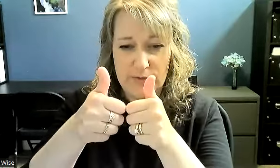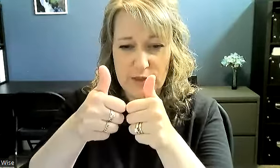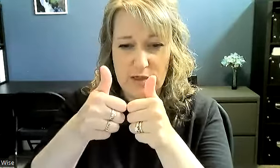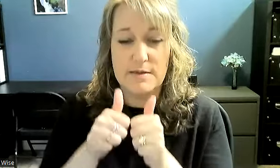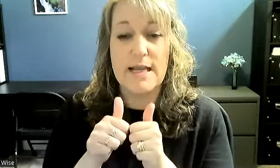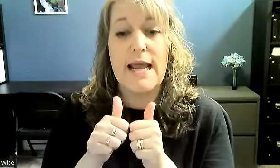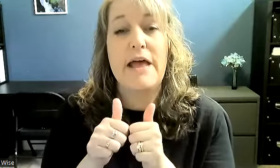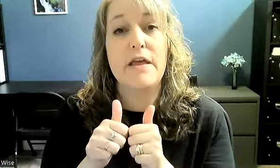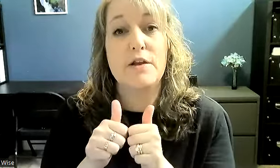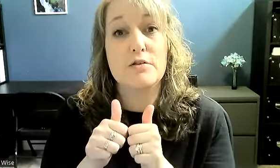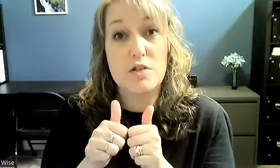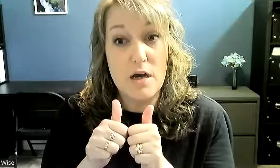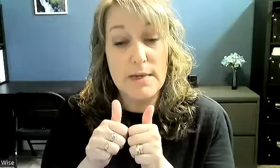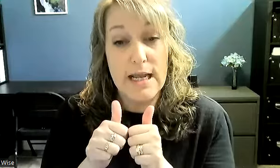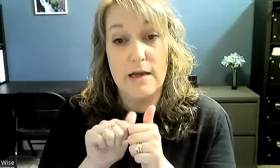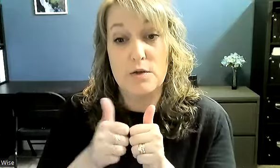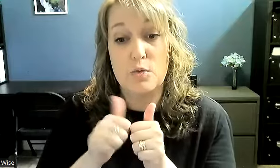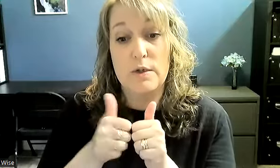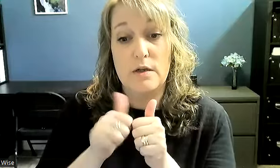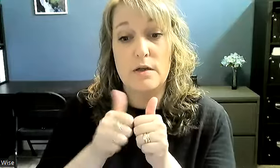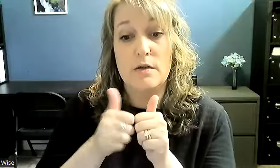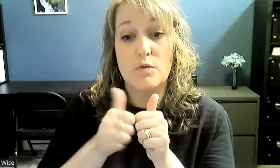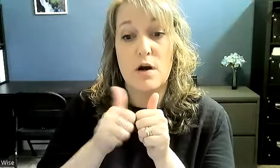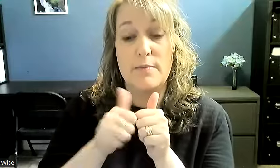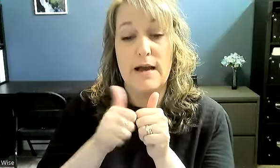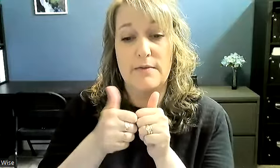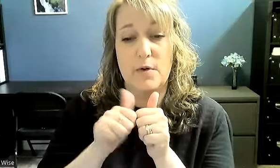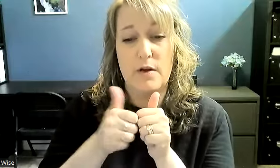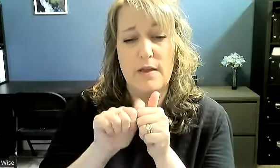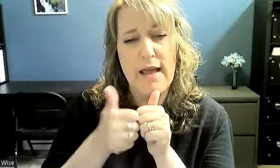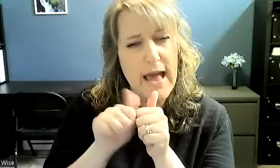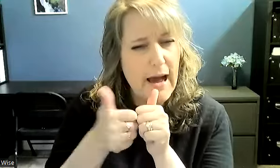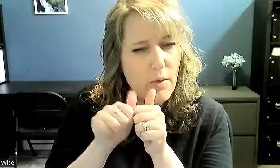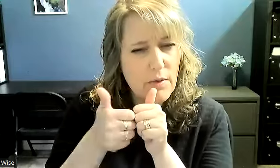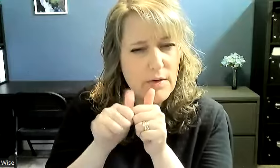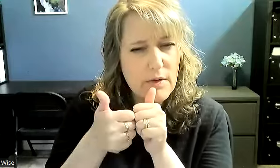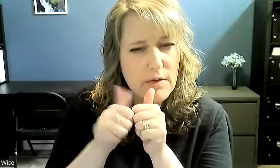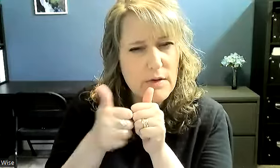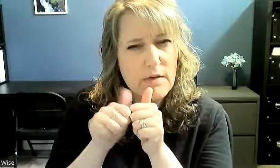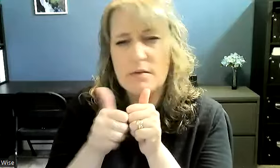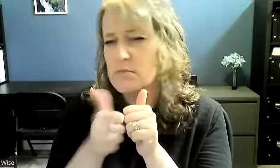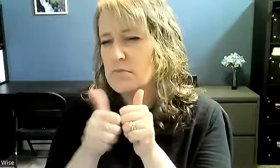first knuckles, and then your dominant hand will rock back and forth. How?